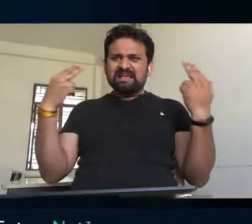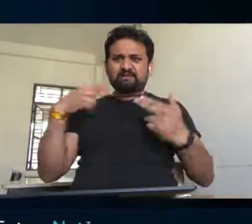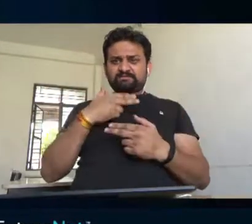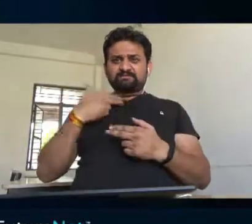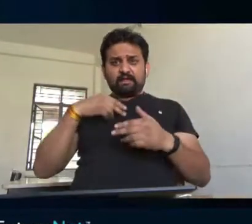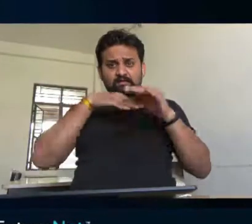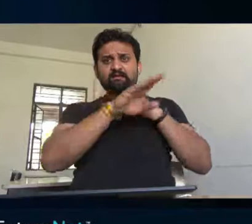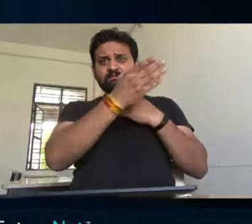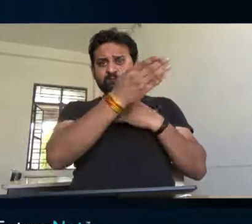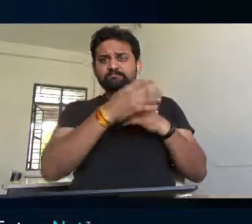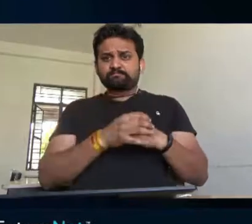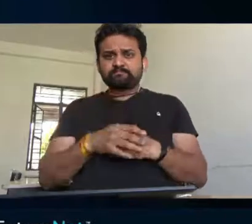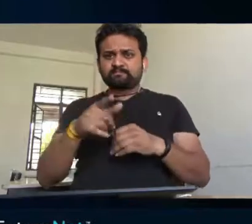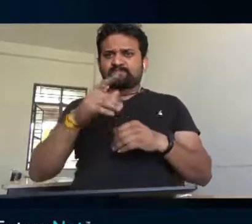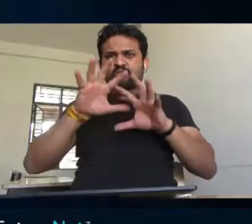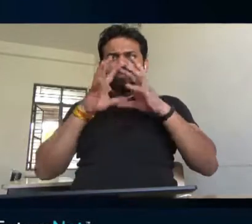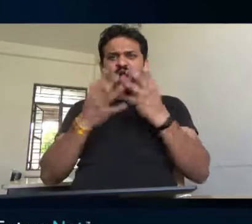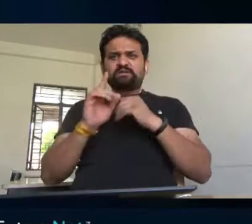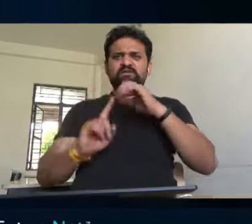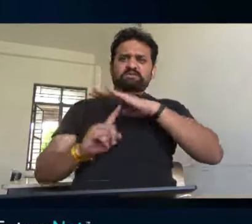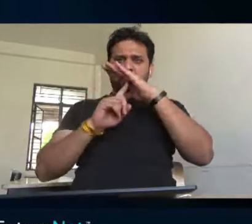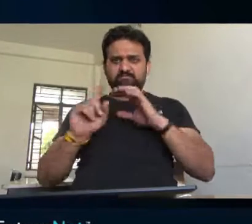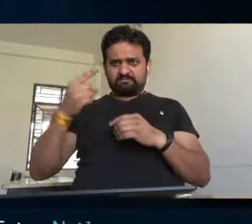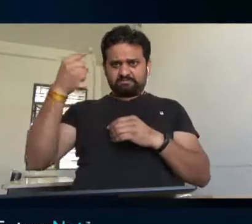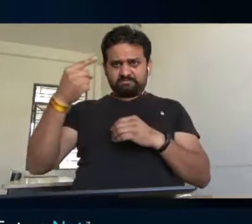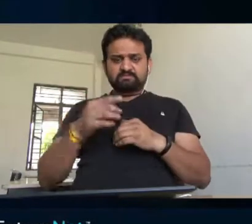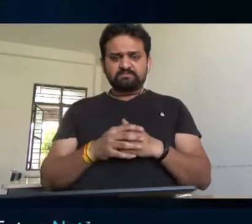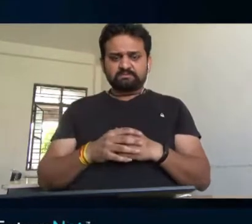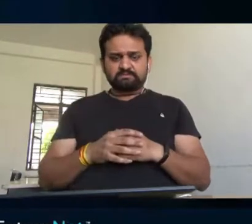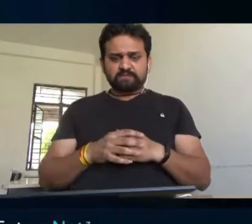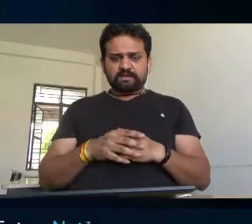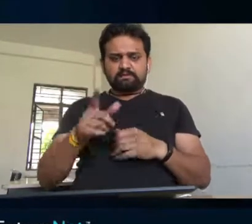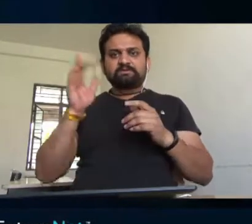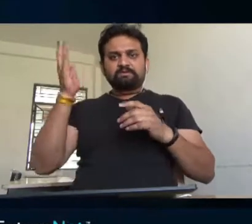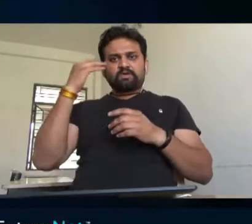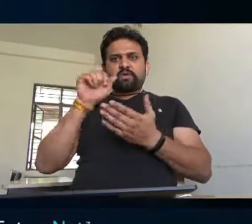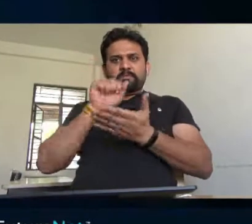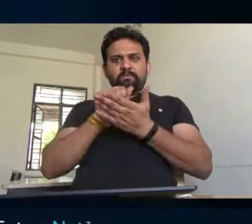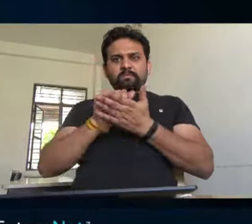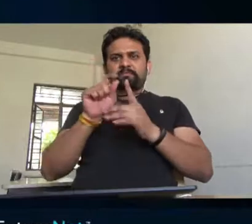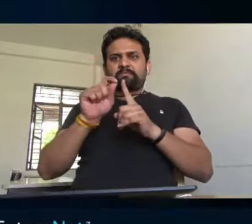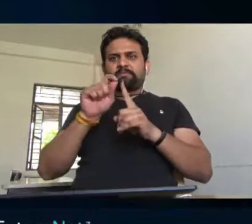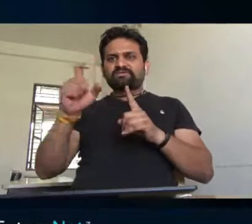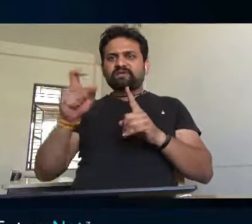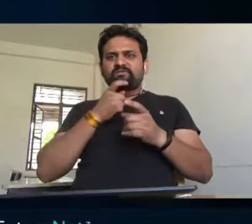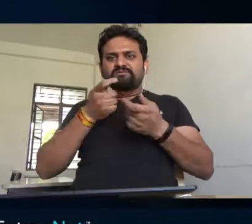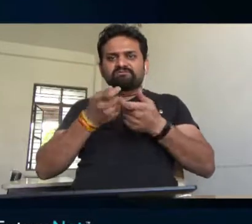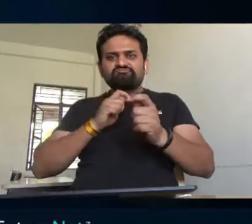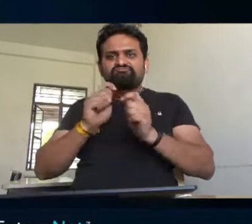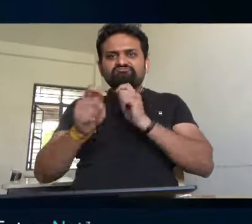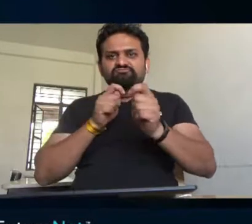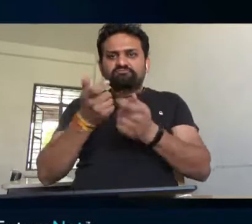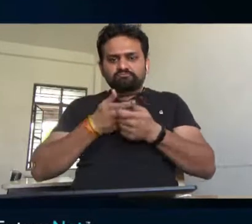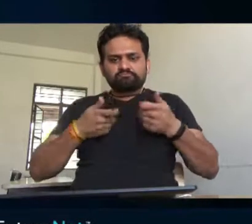when I told this information with the guys in China, they was totally crazy, because this Dmitry Ovcharov, he is a hero